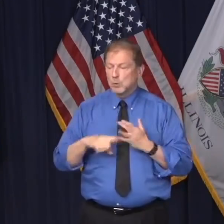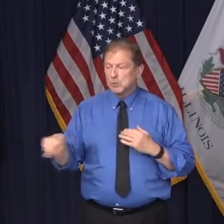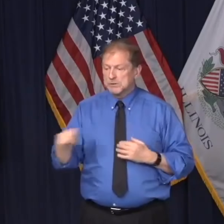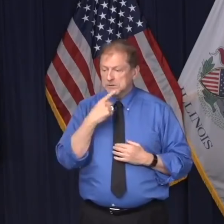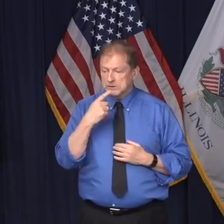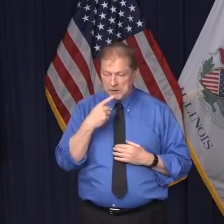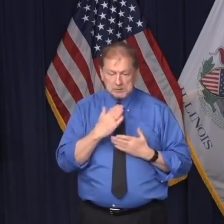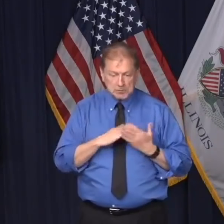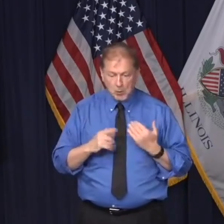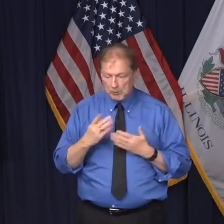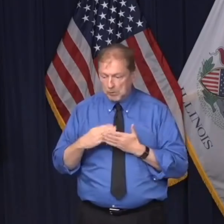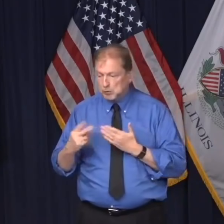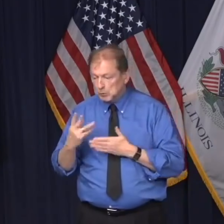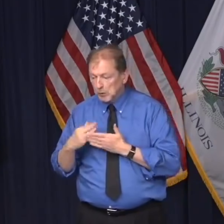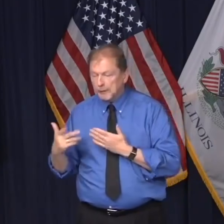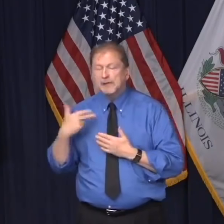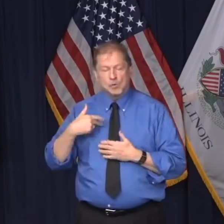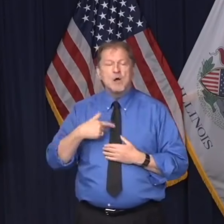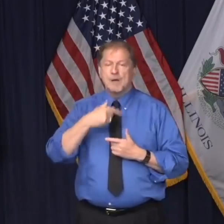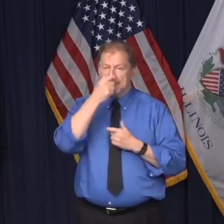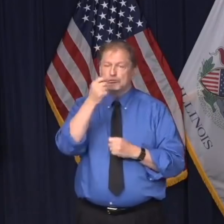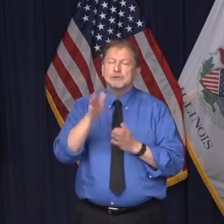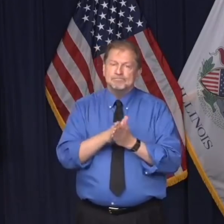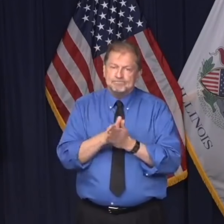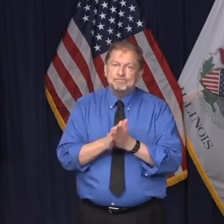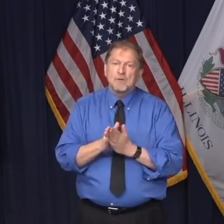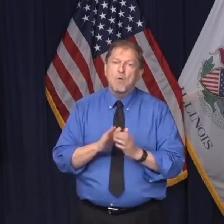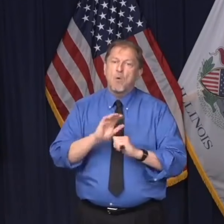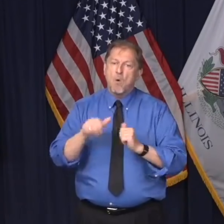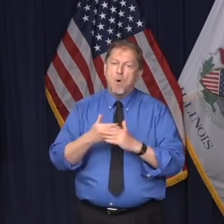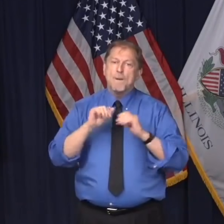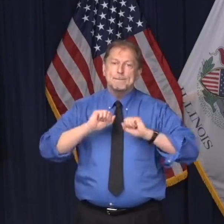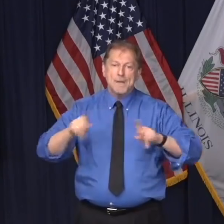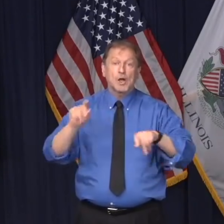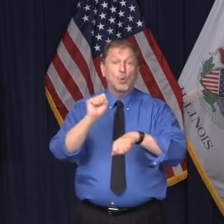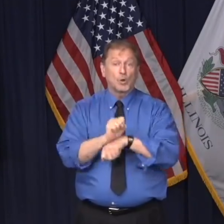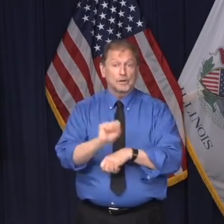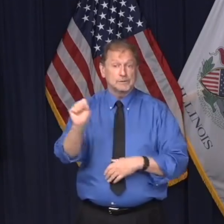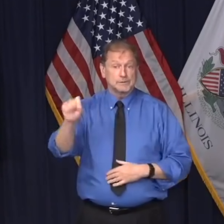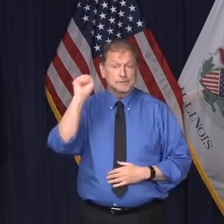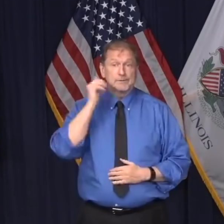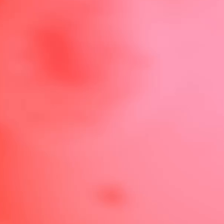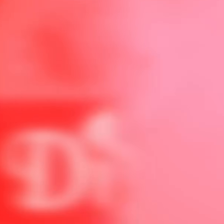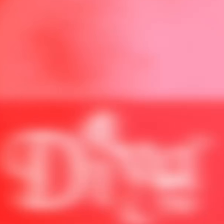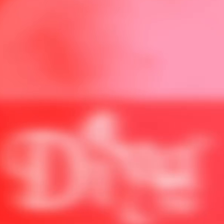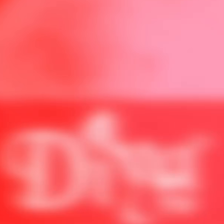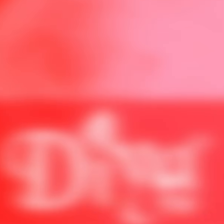the phased-in plan so we can get everybody back to work and back to school. All right, thank you, everyone. Thank you.